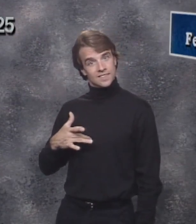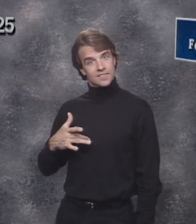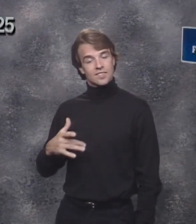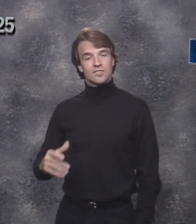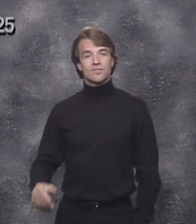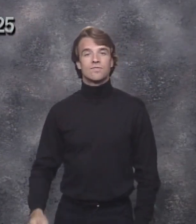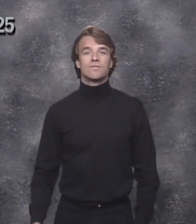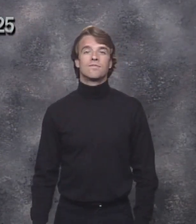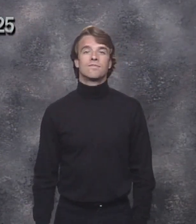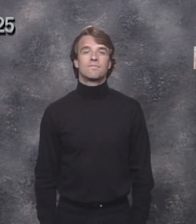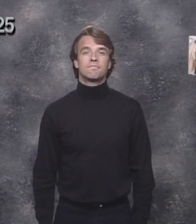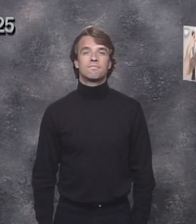Feel.